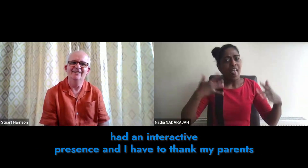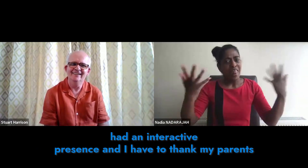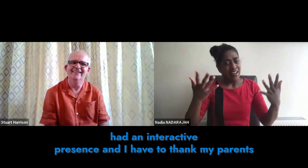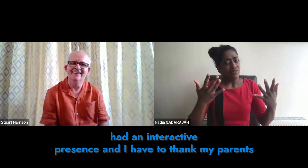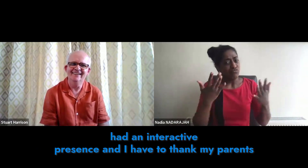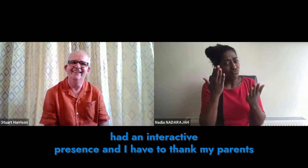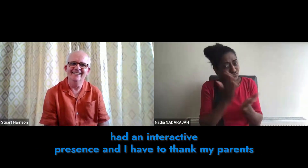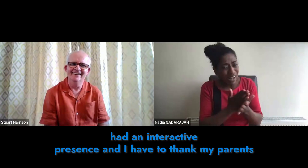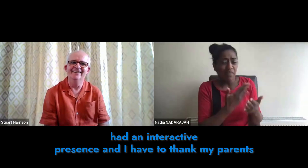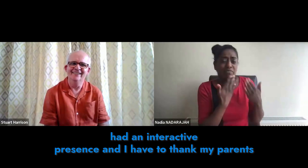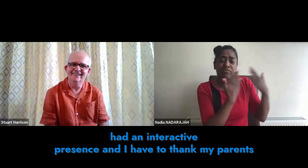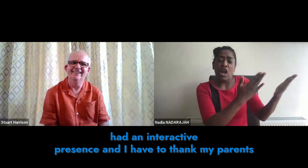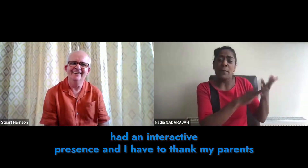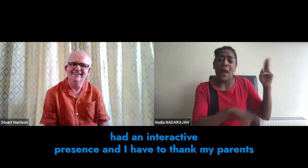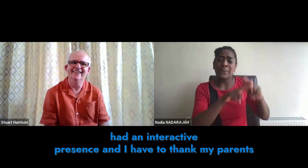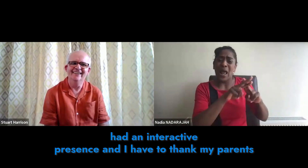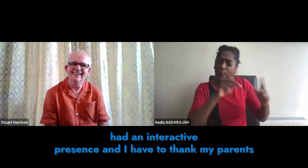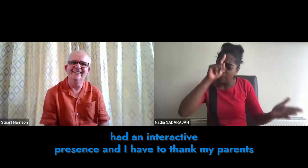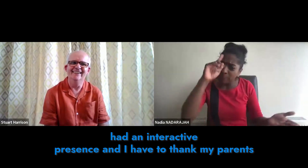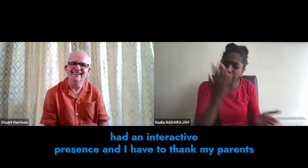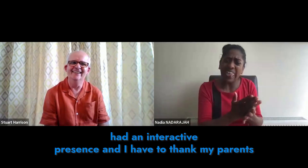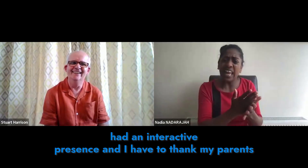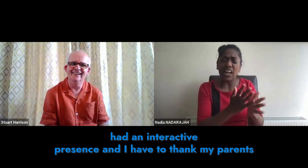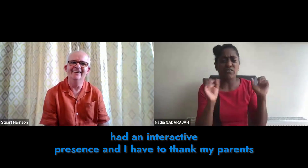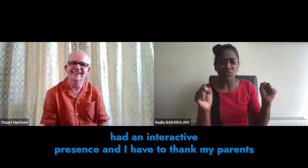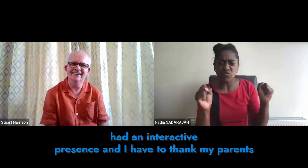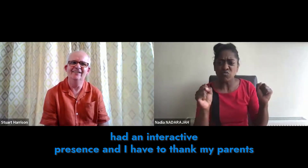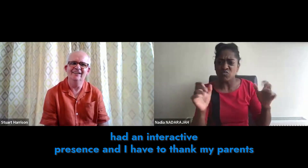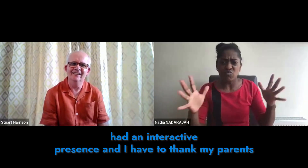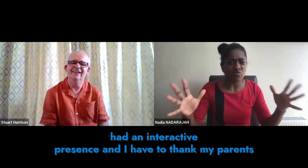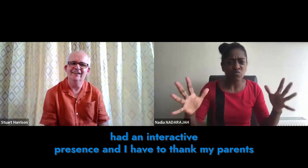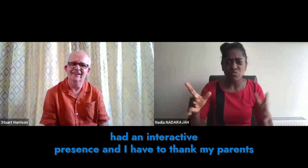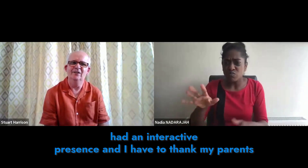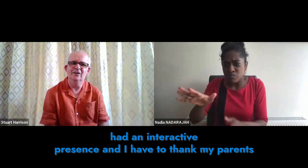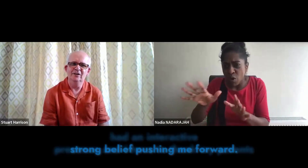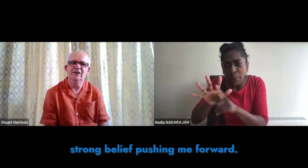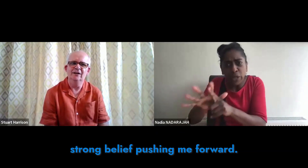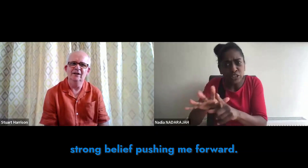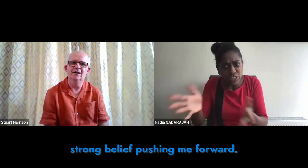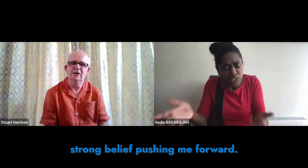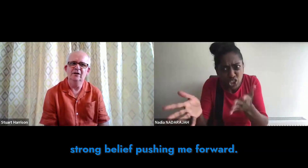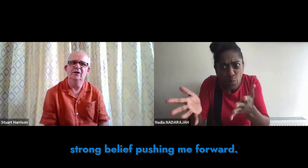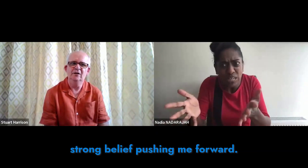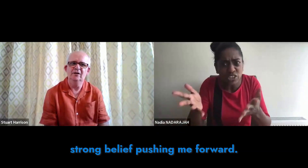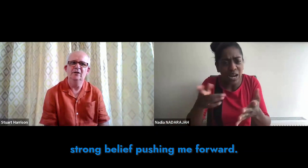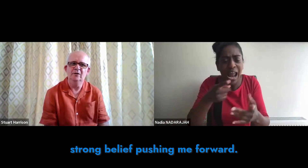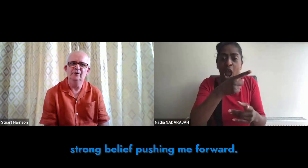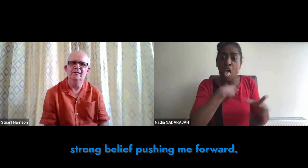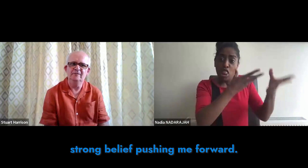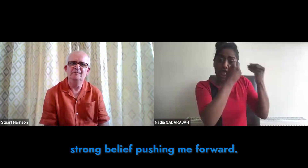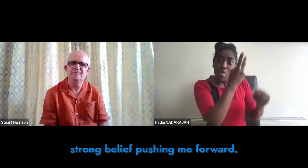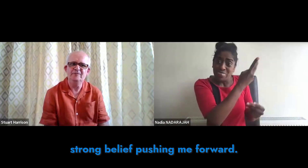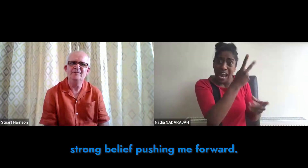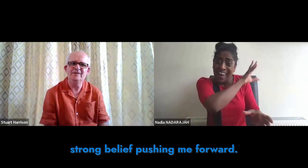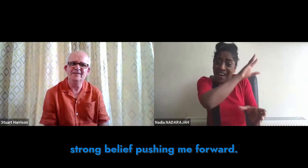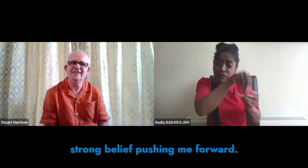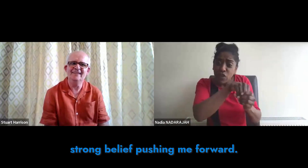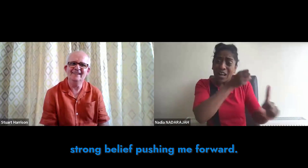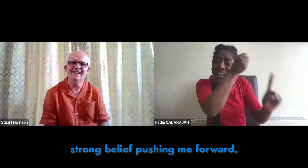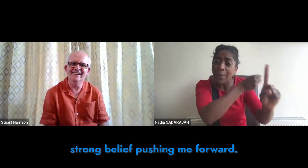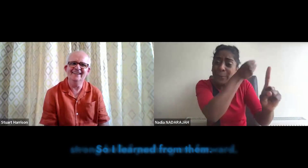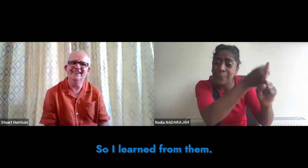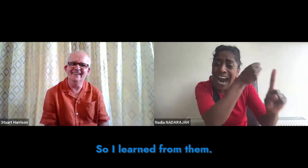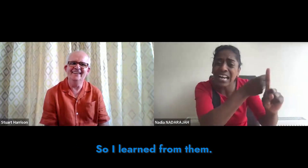university, had an interpreter present, and I have to thank my parents' strong belief pushing